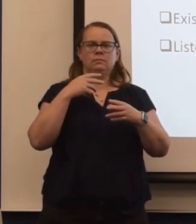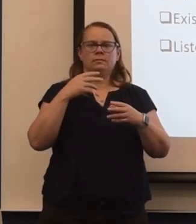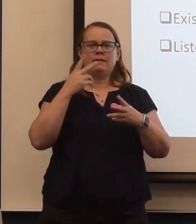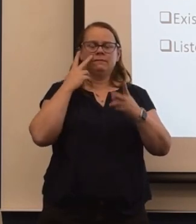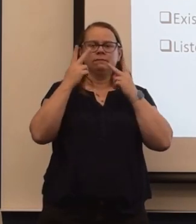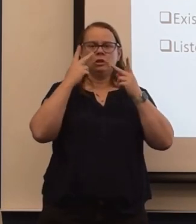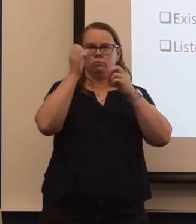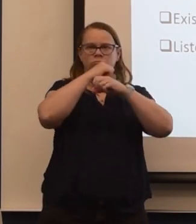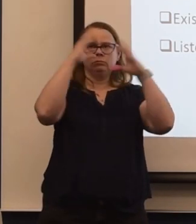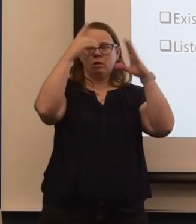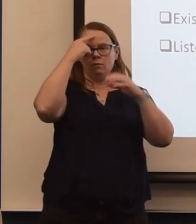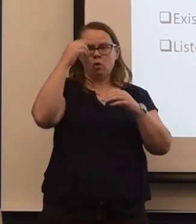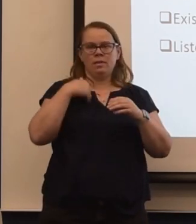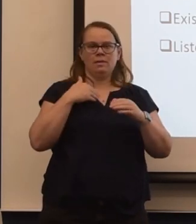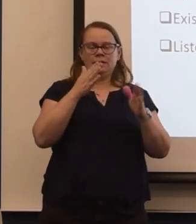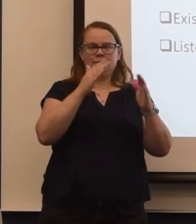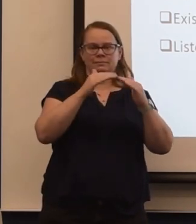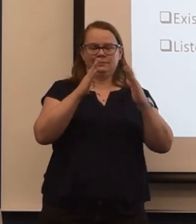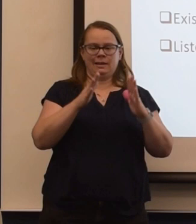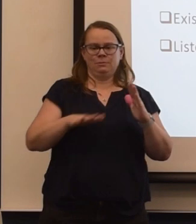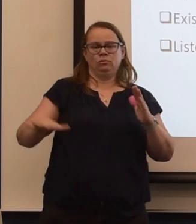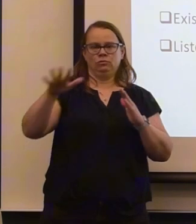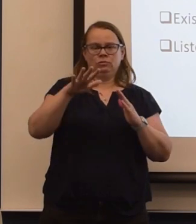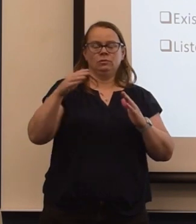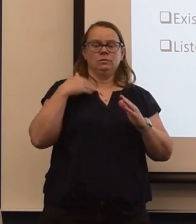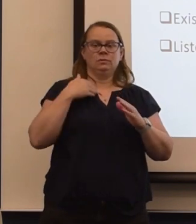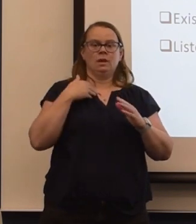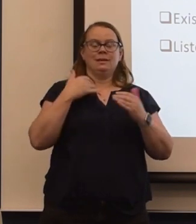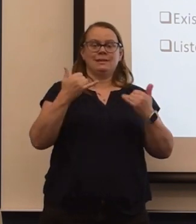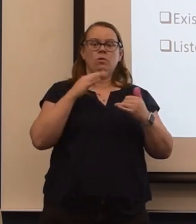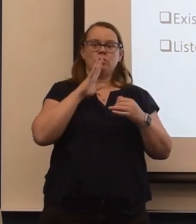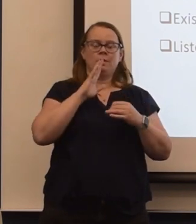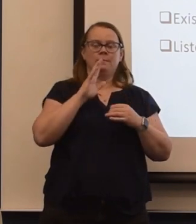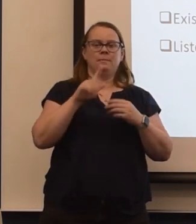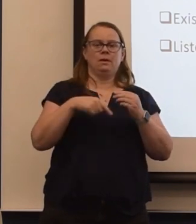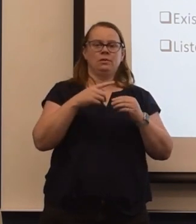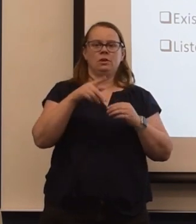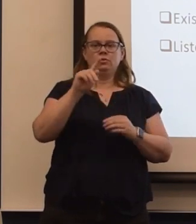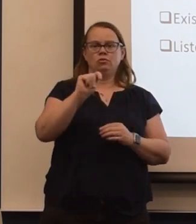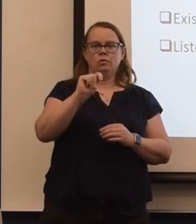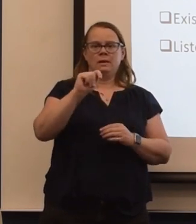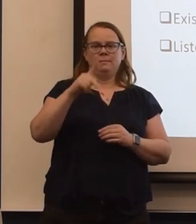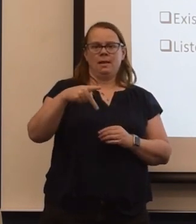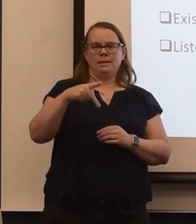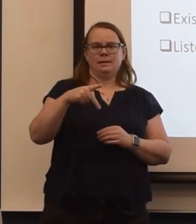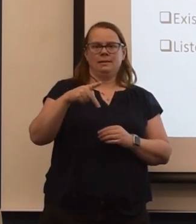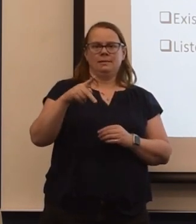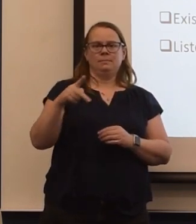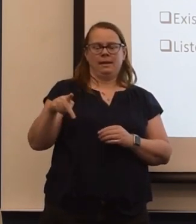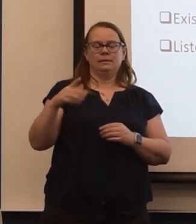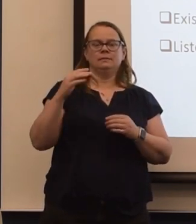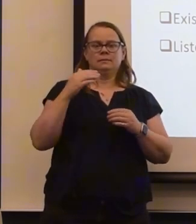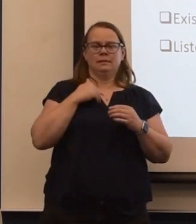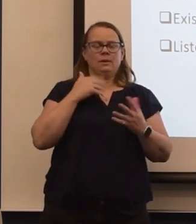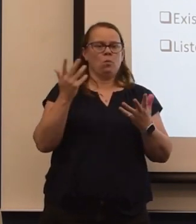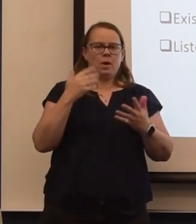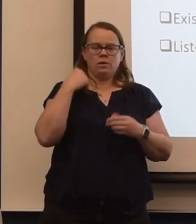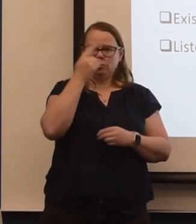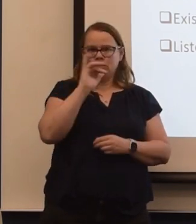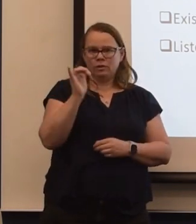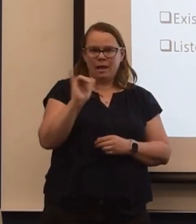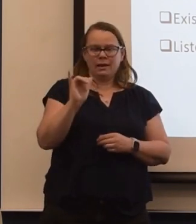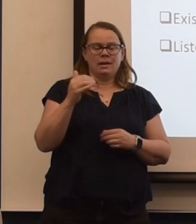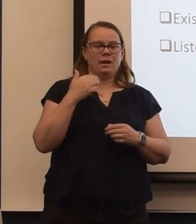for the neighborhood. We're going to go over what the Truman Plaza area plan is, what this update process is going to look like, what are